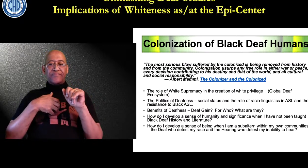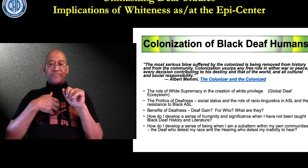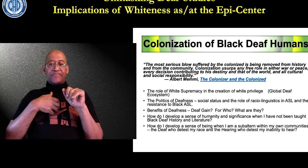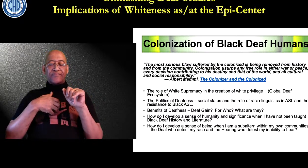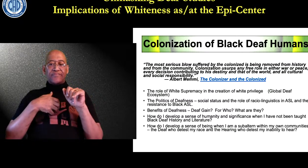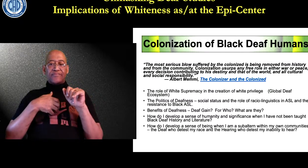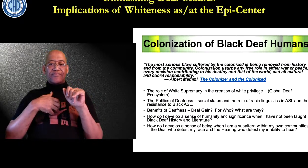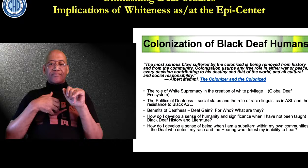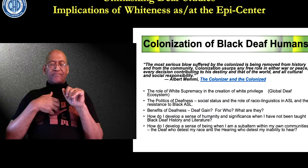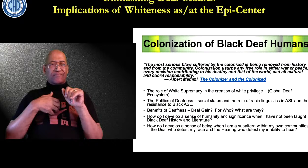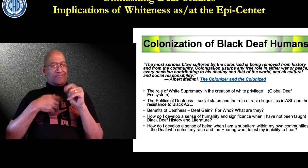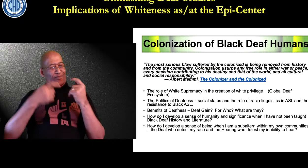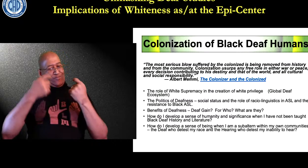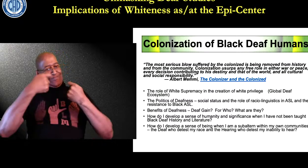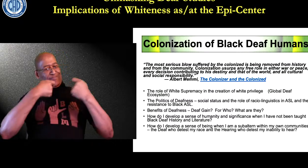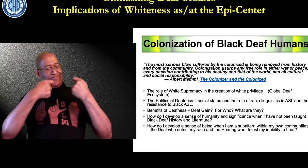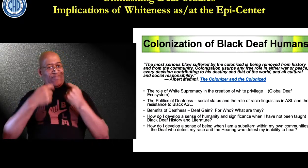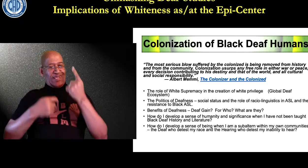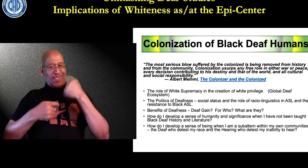But I